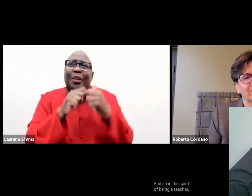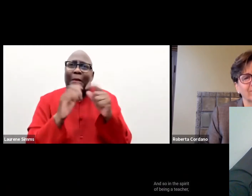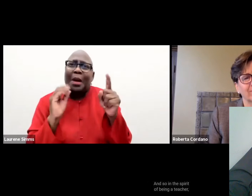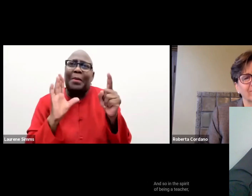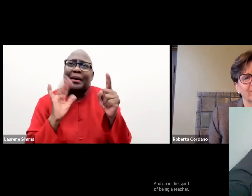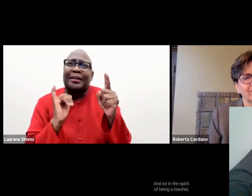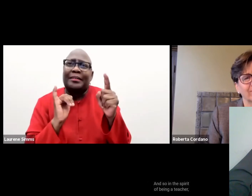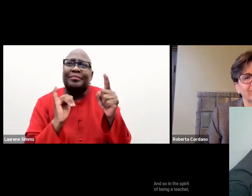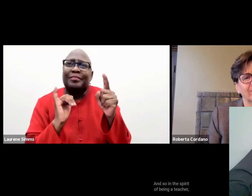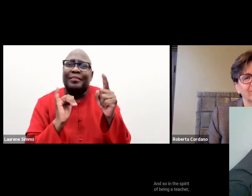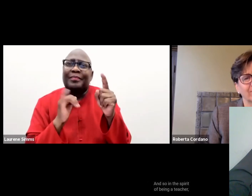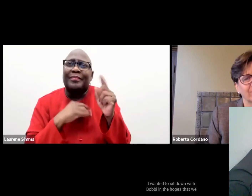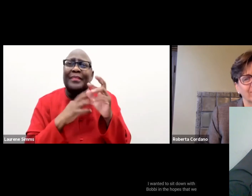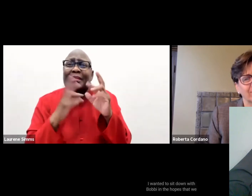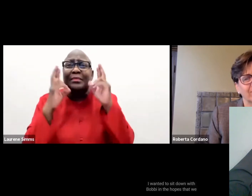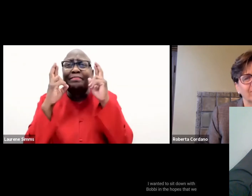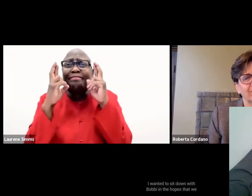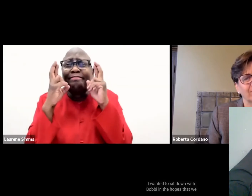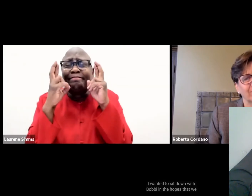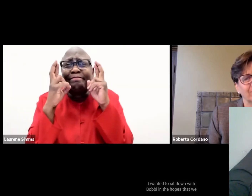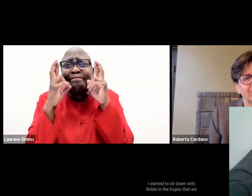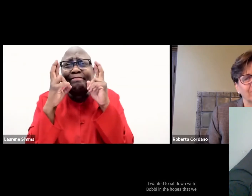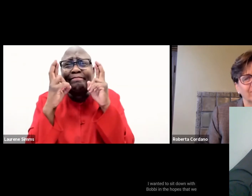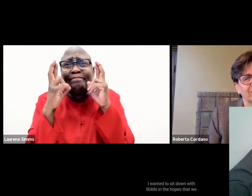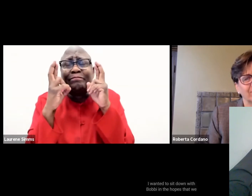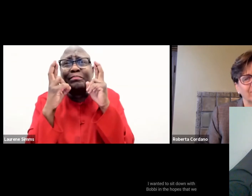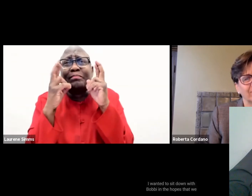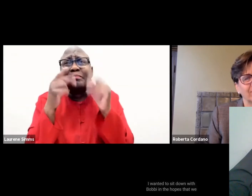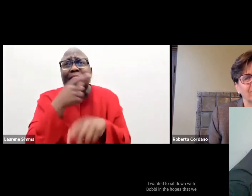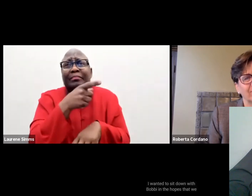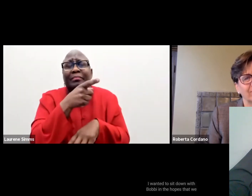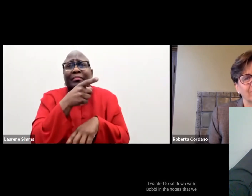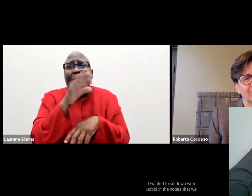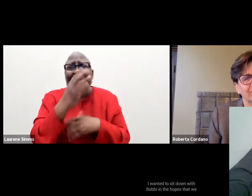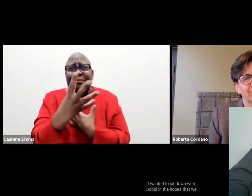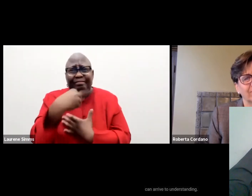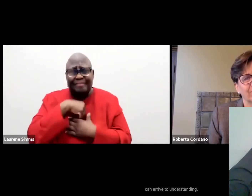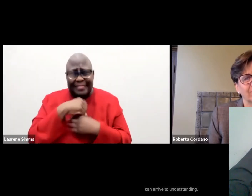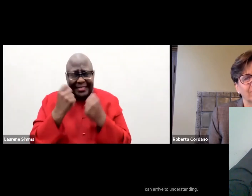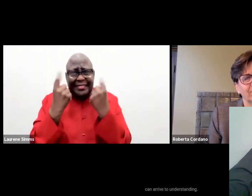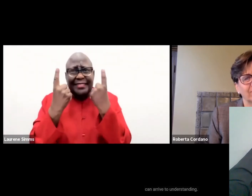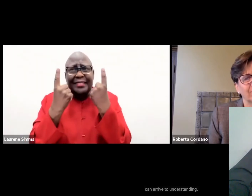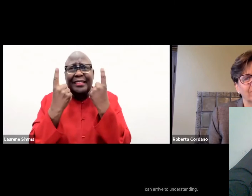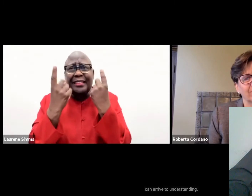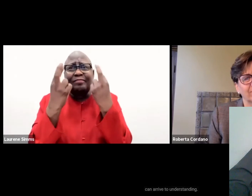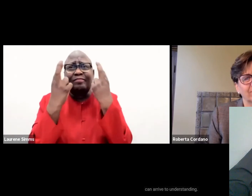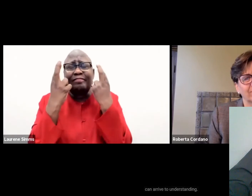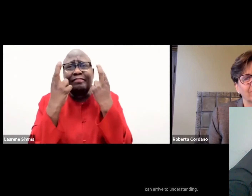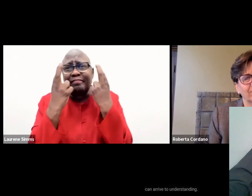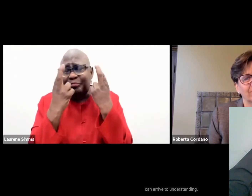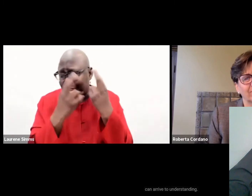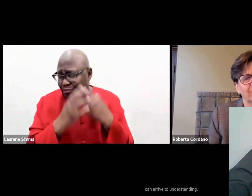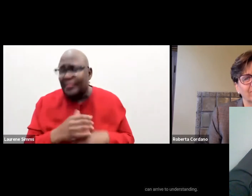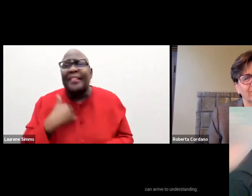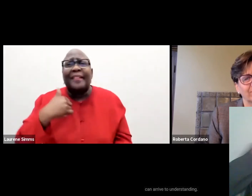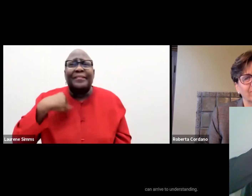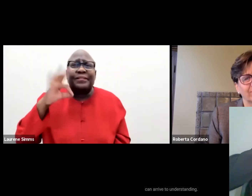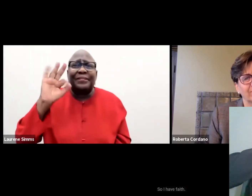And that really, also in the spirit of being a teacher, I wanted to sit down with Bobby and